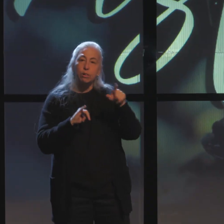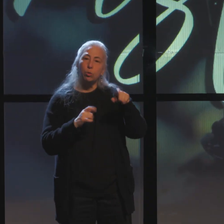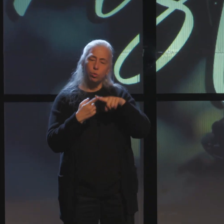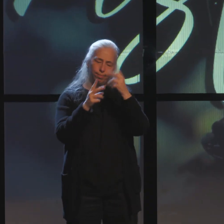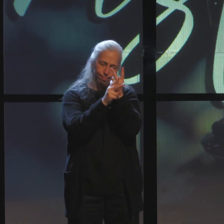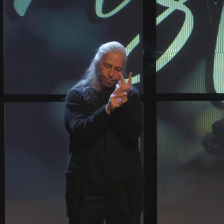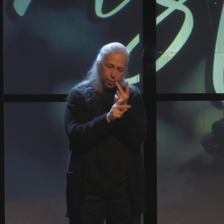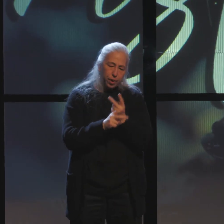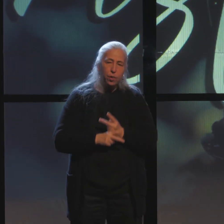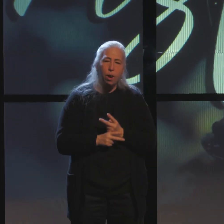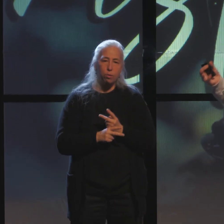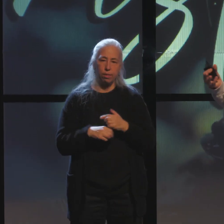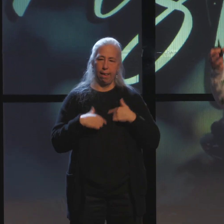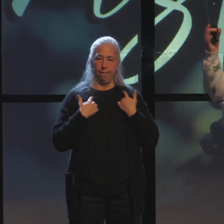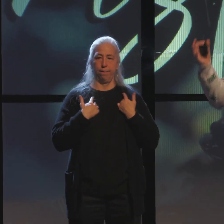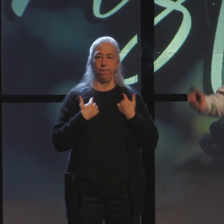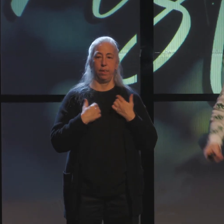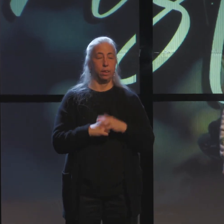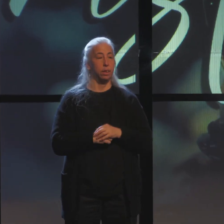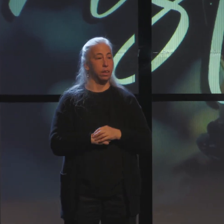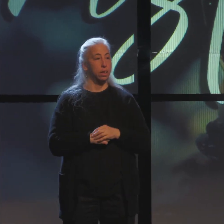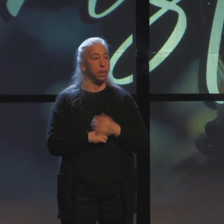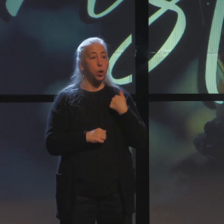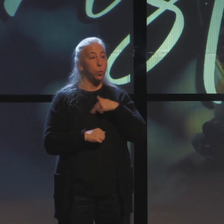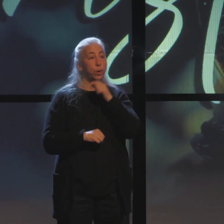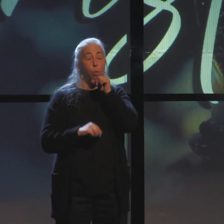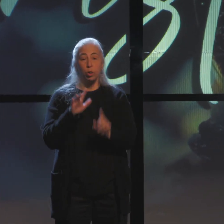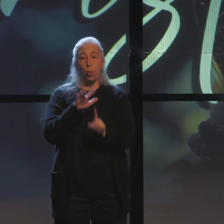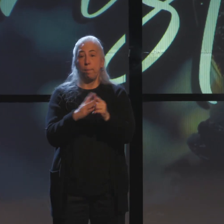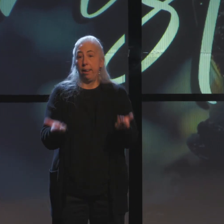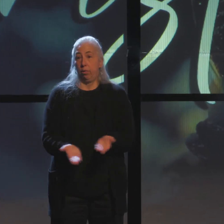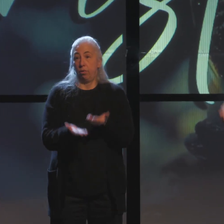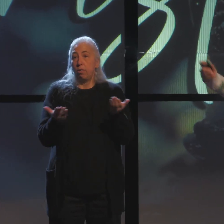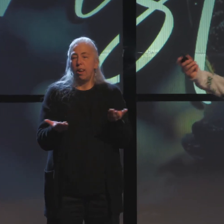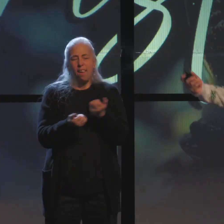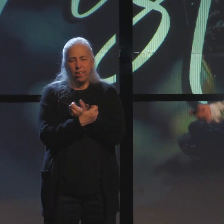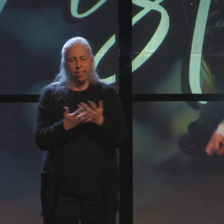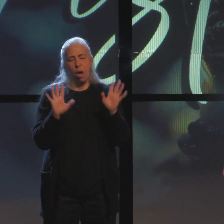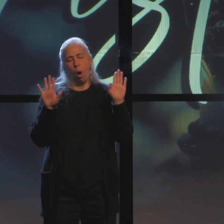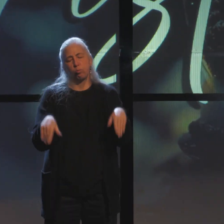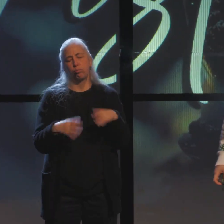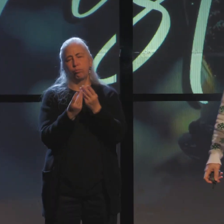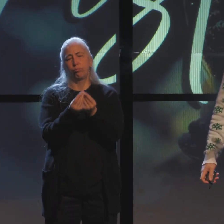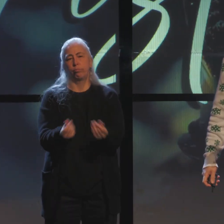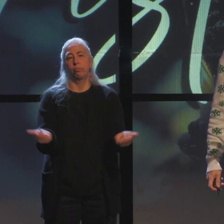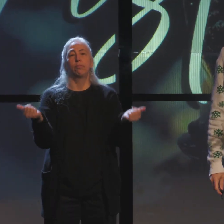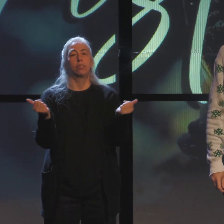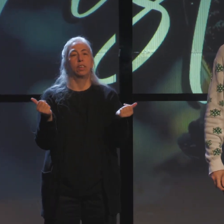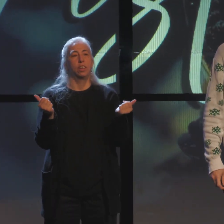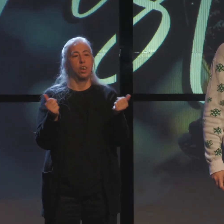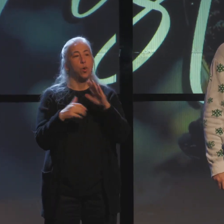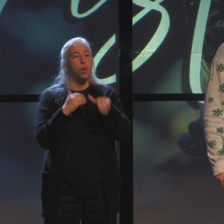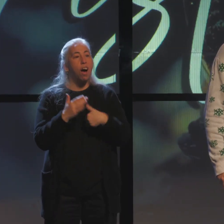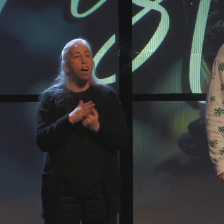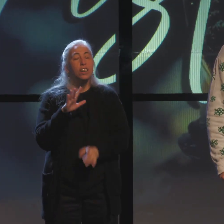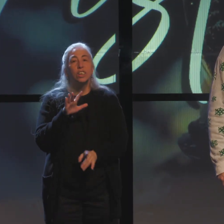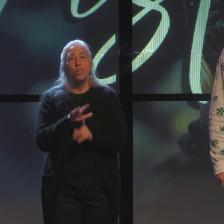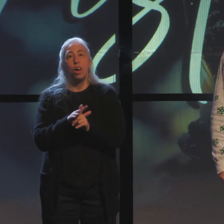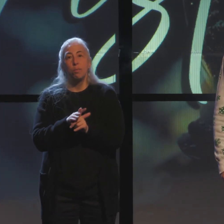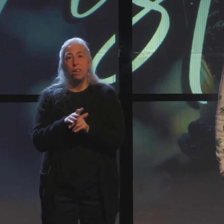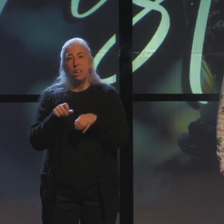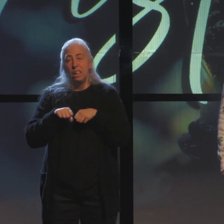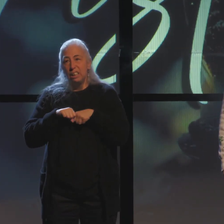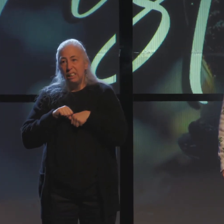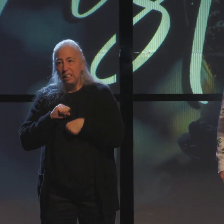life. We don't come here with everything figured out. We all come carrying our anxious thoughts and our unfinished